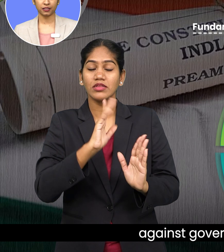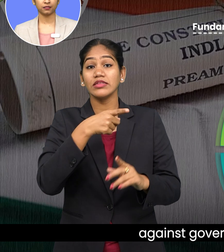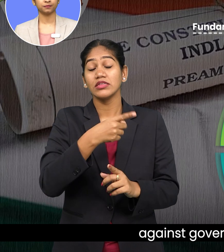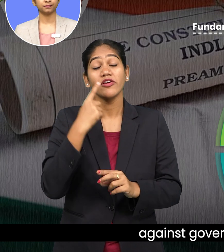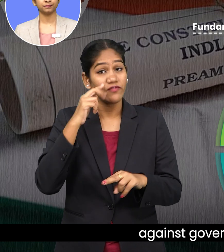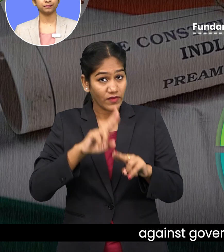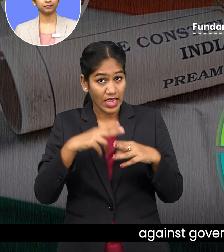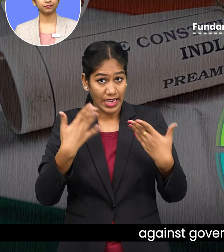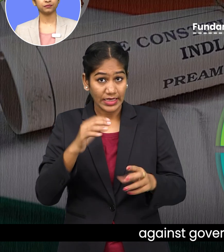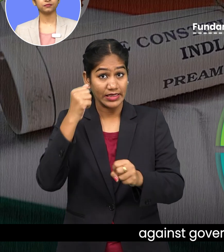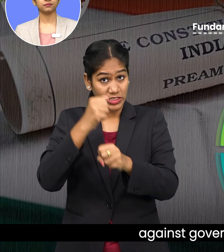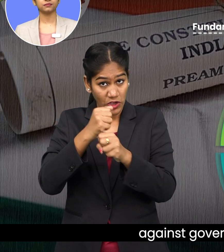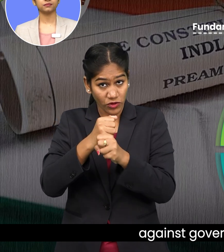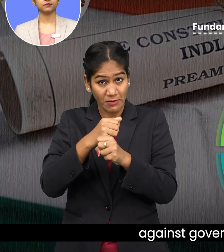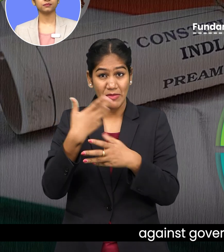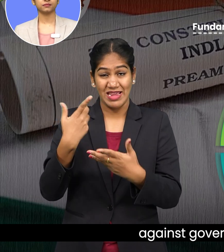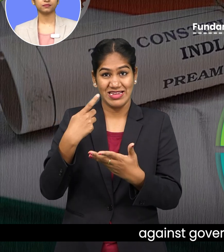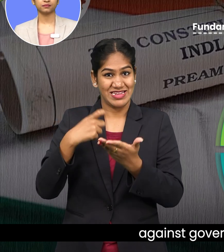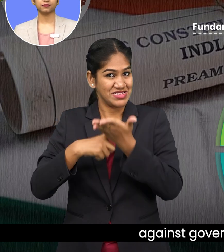mistreatment.